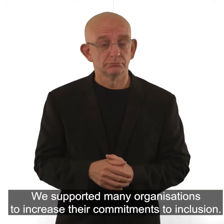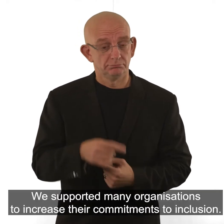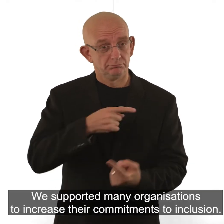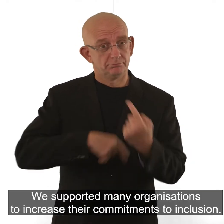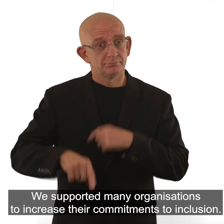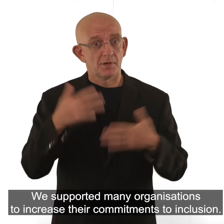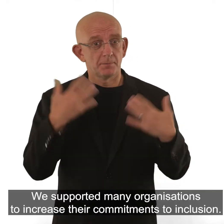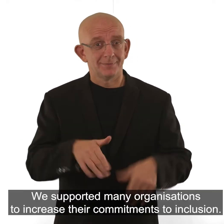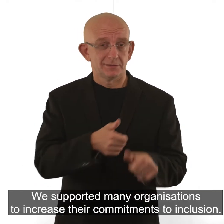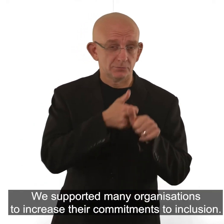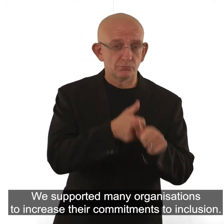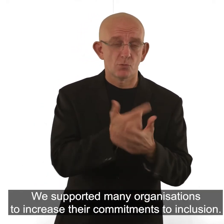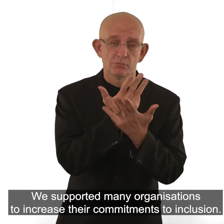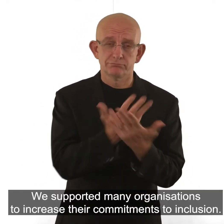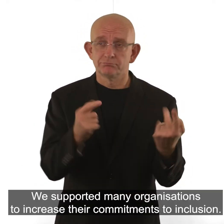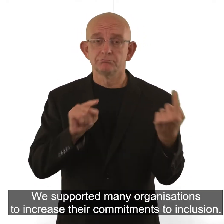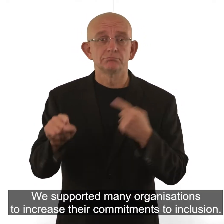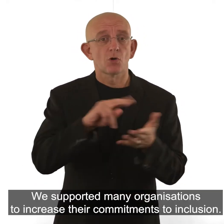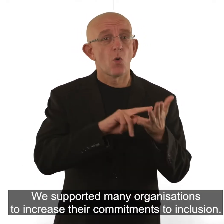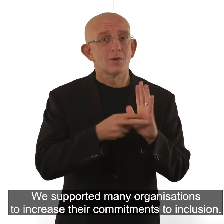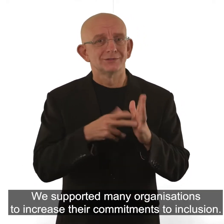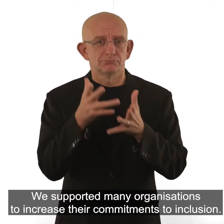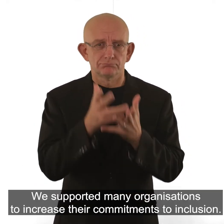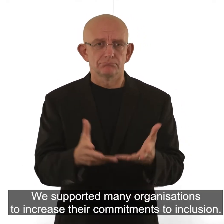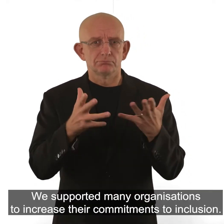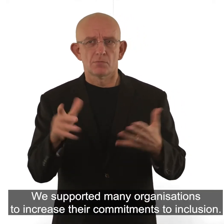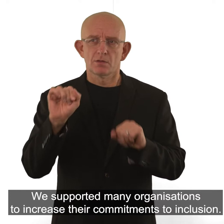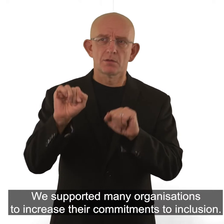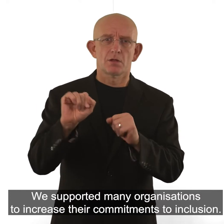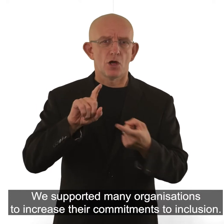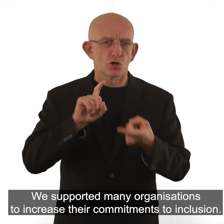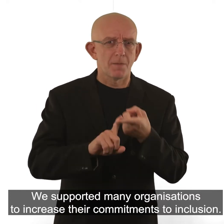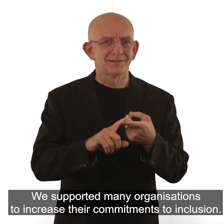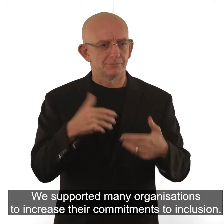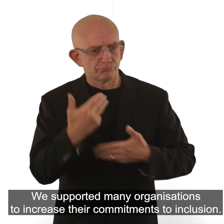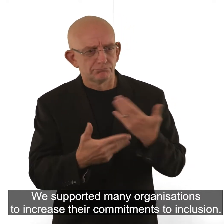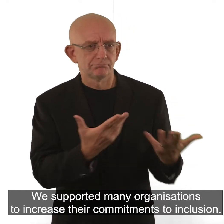We supported many organisations to increase their commitments to inclusion.